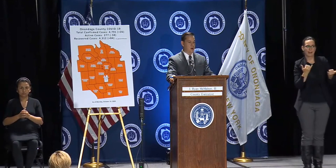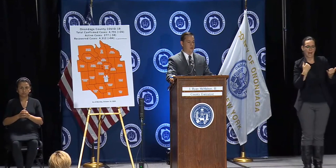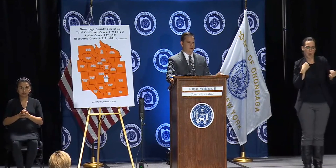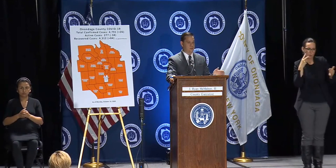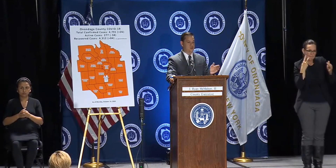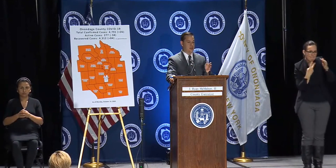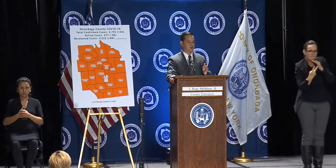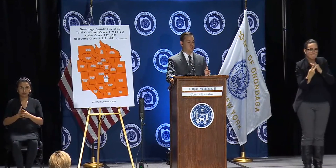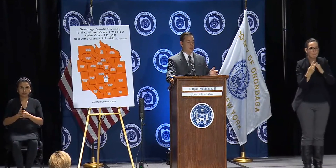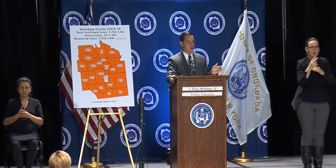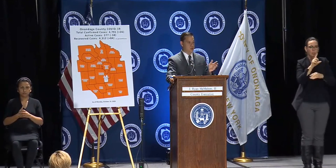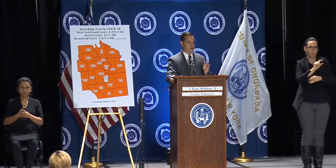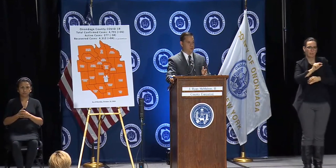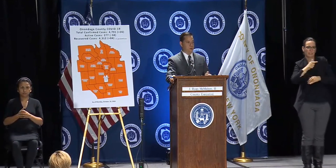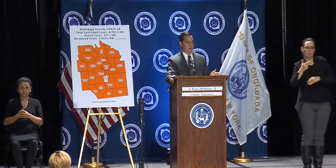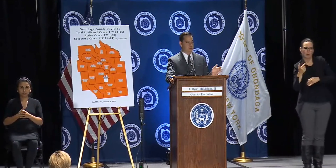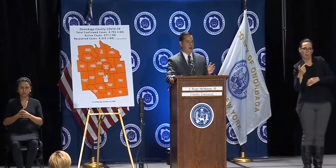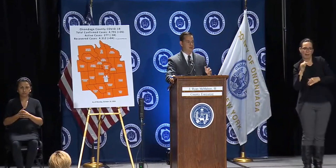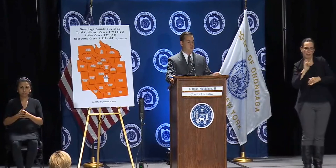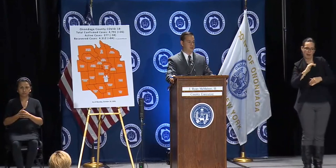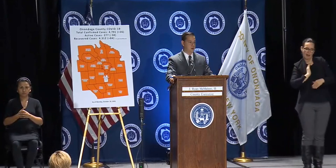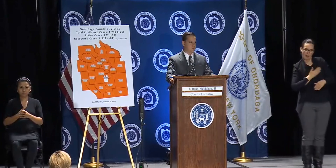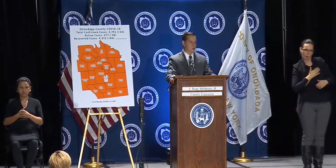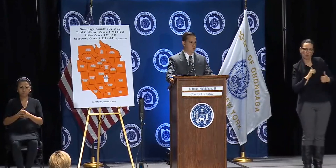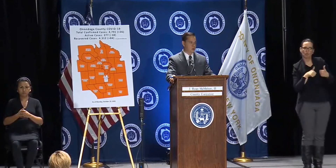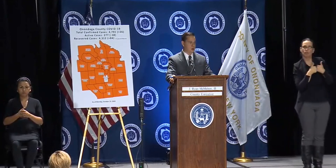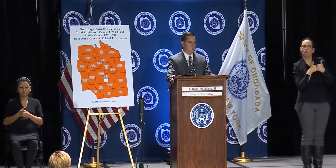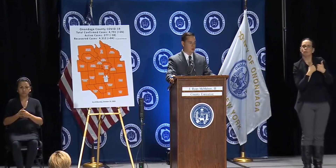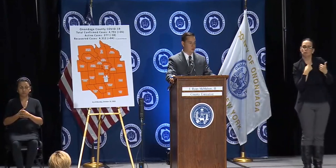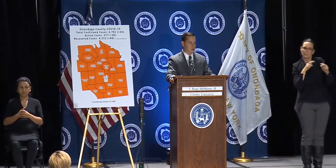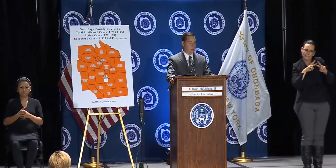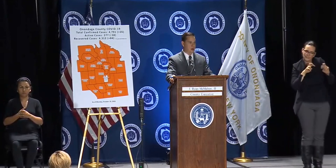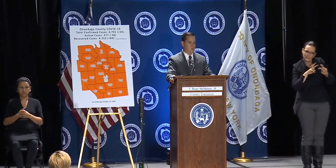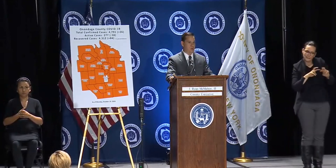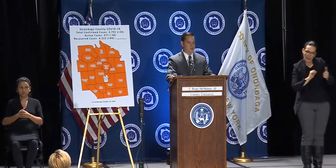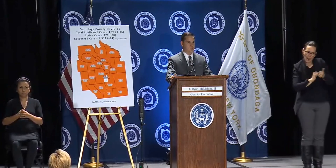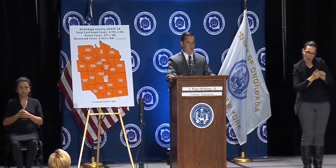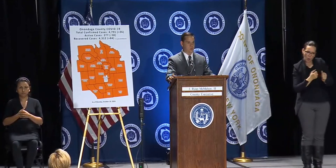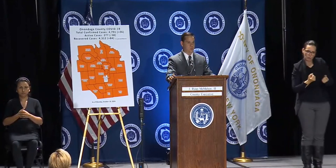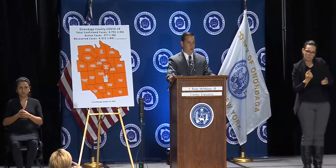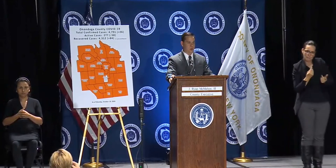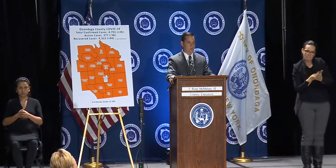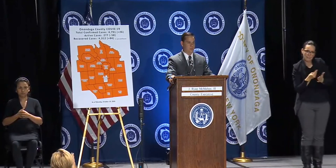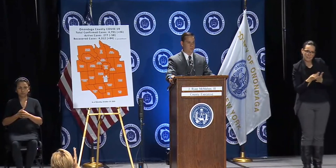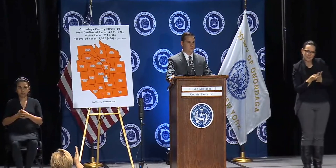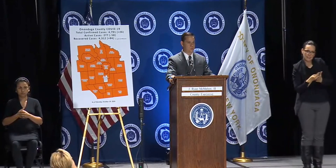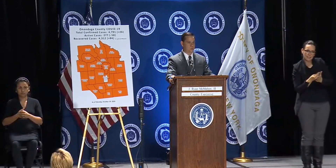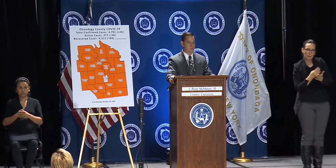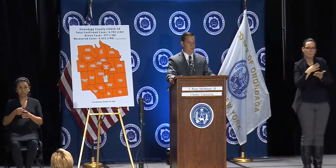be another set of challenges in this process. So again, our budget will